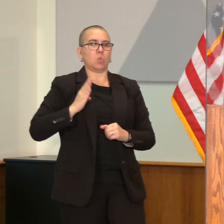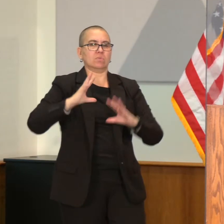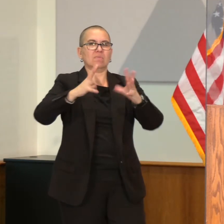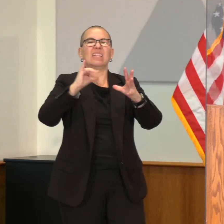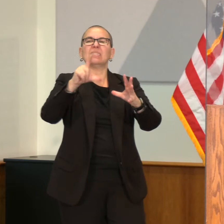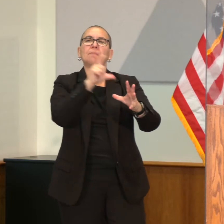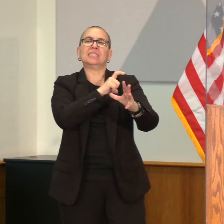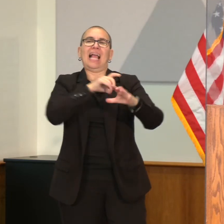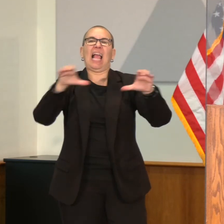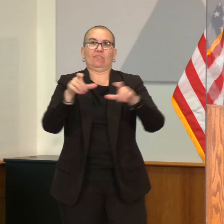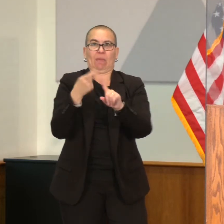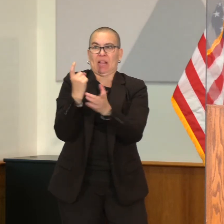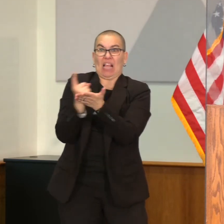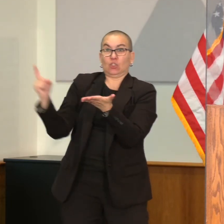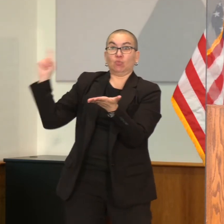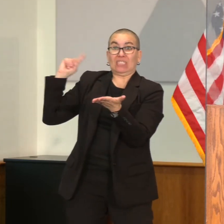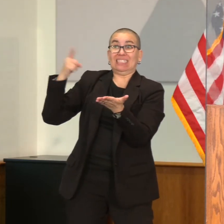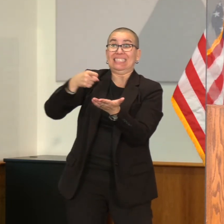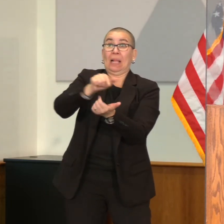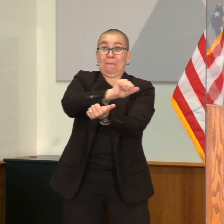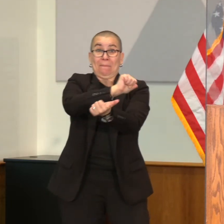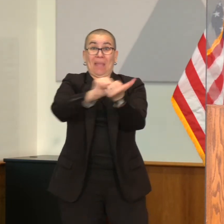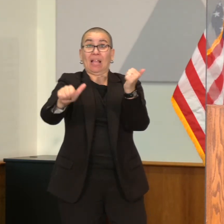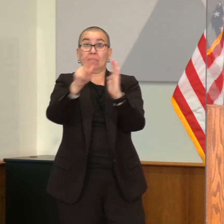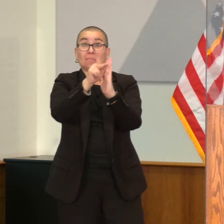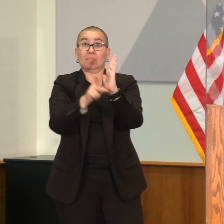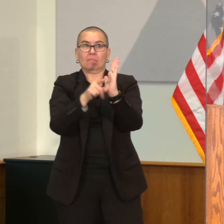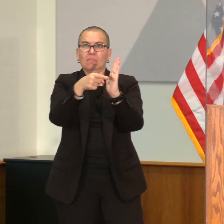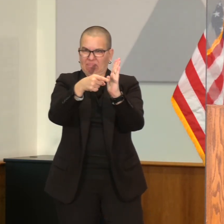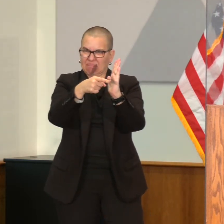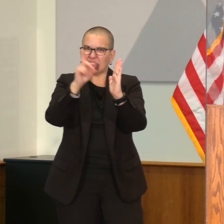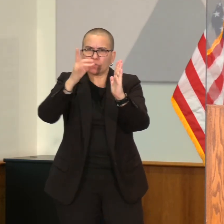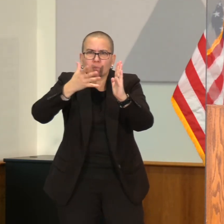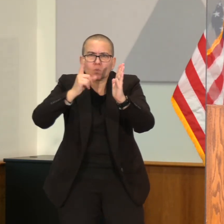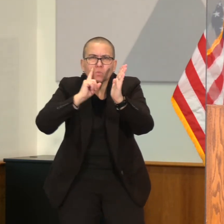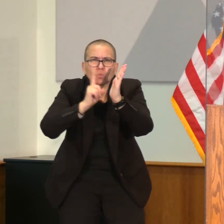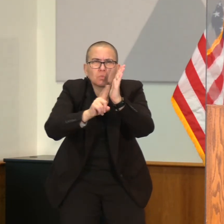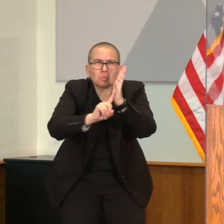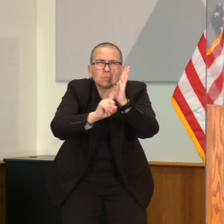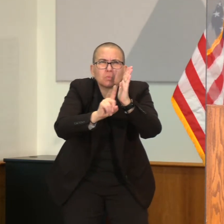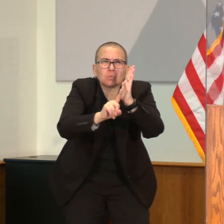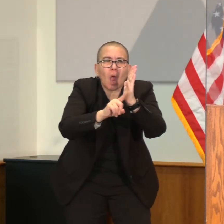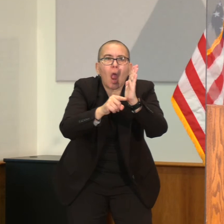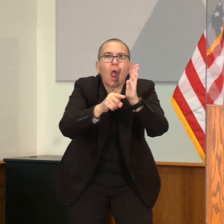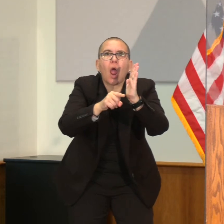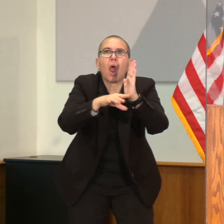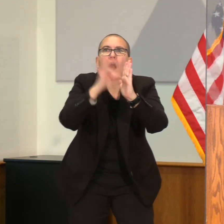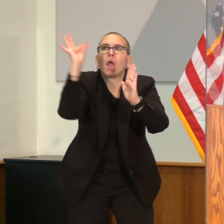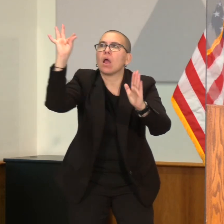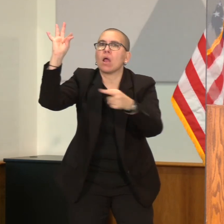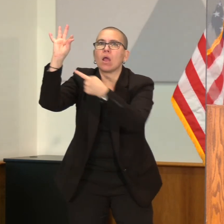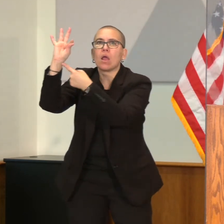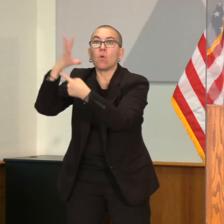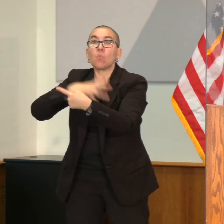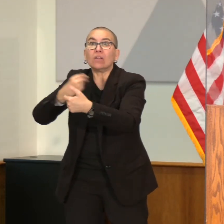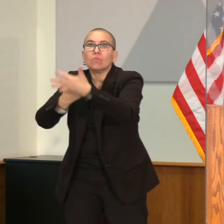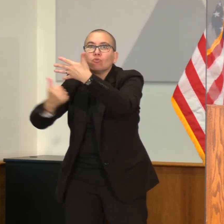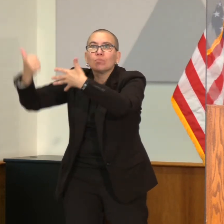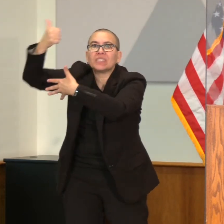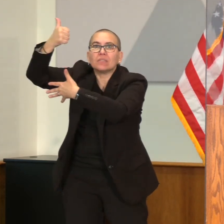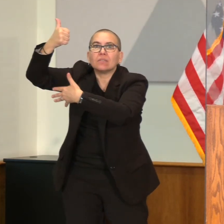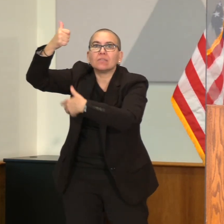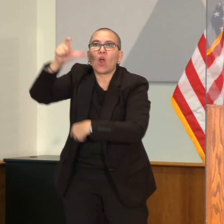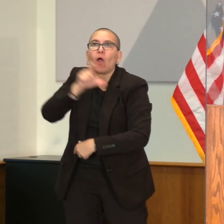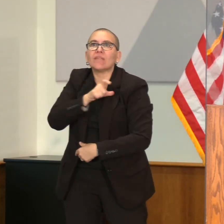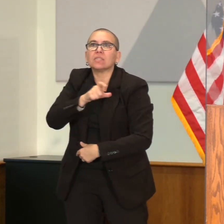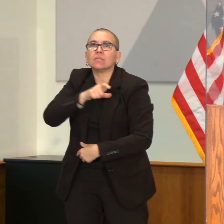a policy, or it's looking into, it's exploring enacting a policy on white supremacist officers. And on the